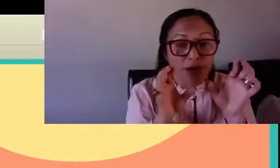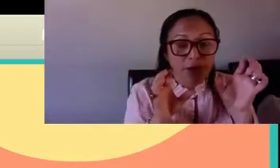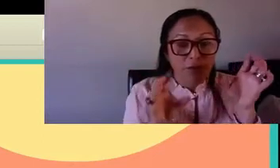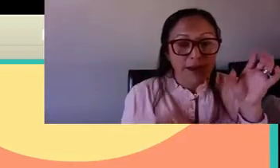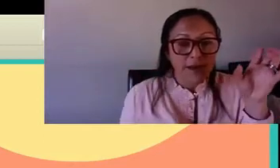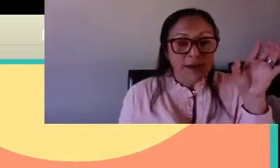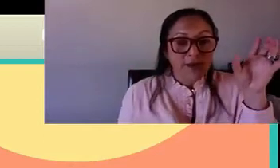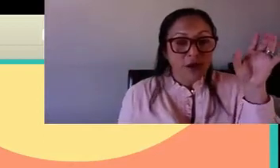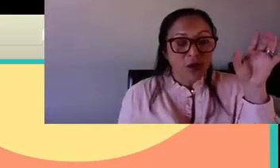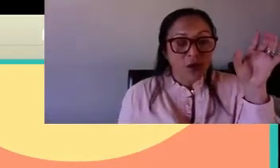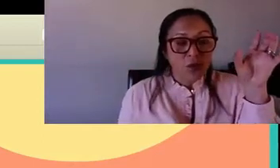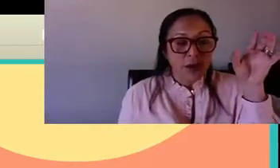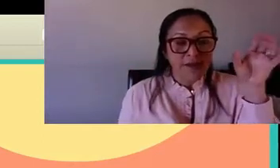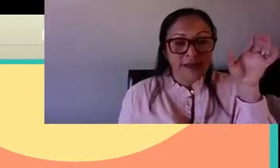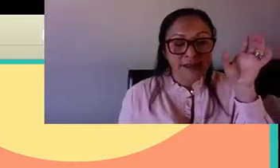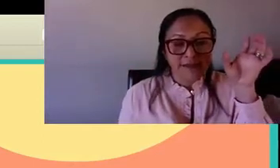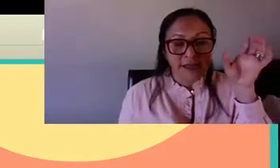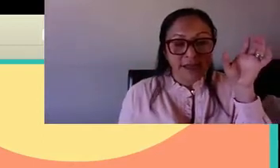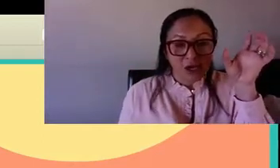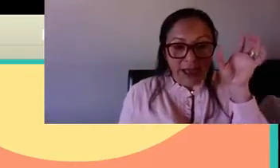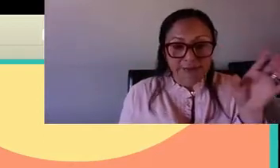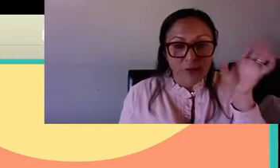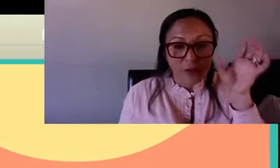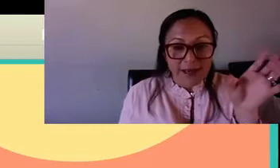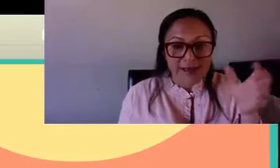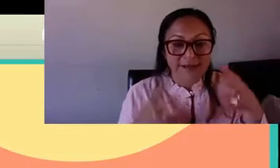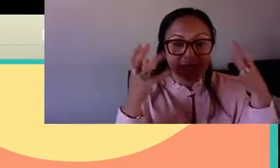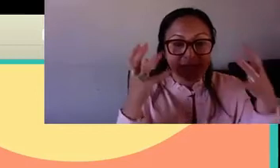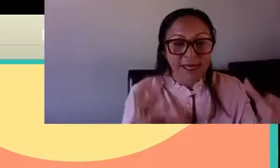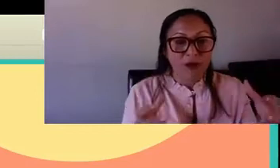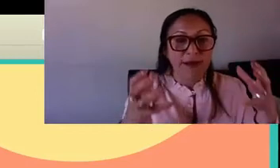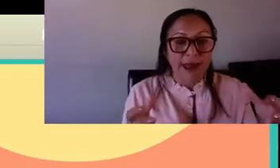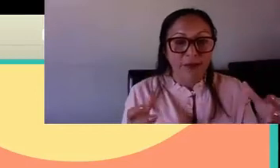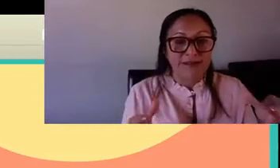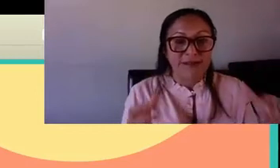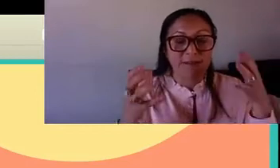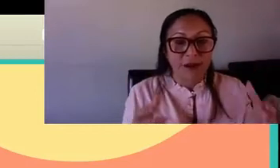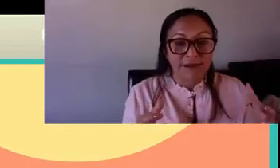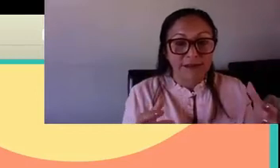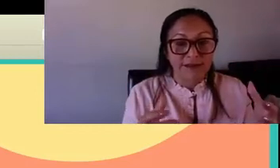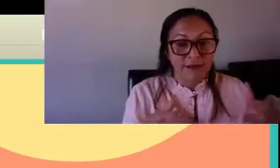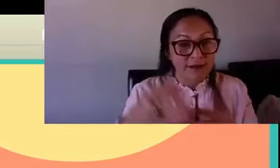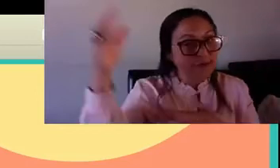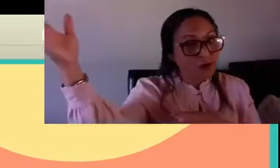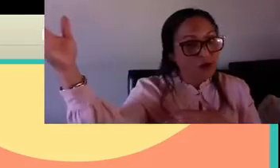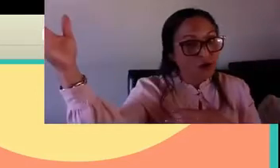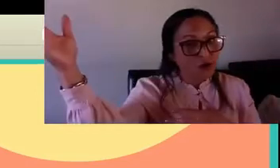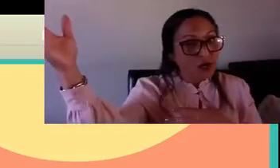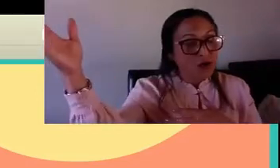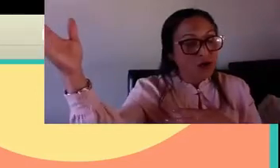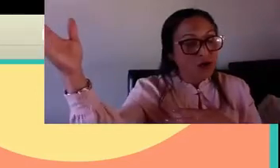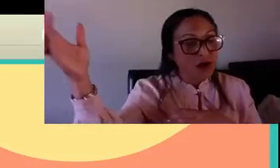word, right? So one thing is like you have it ready. It's in the here and now. It's in the present. It's not in the